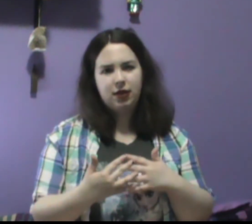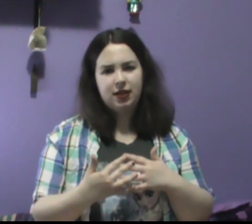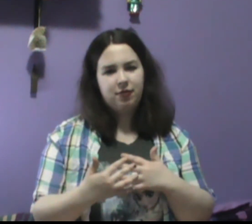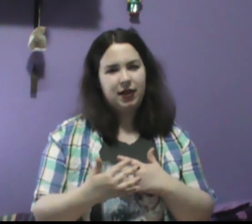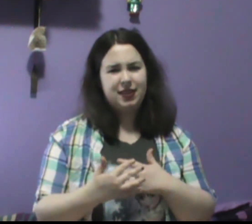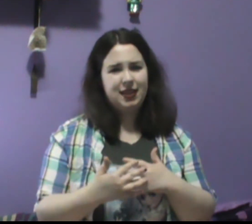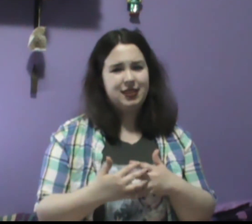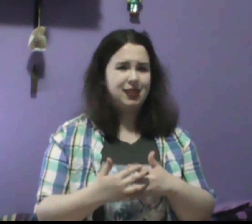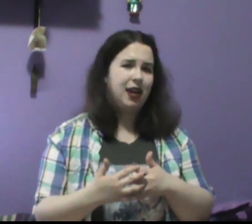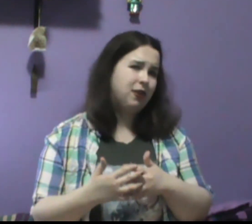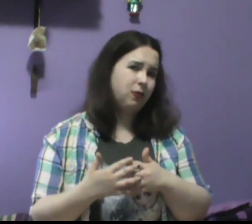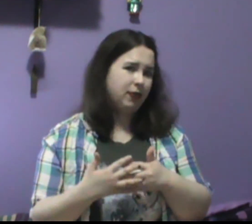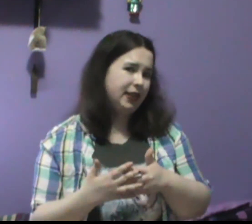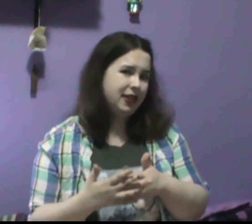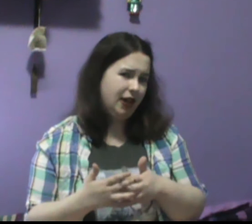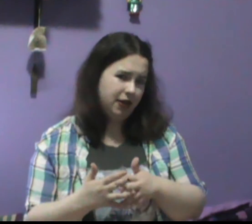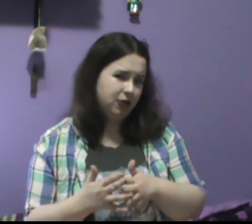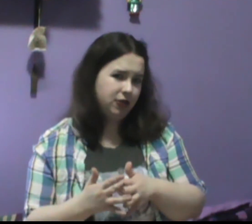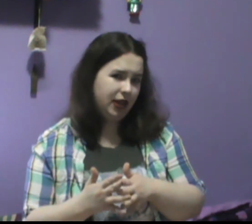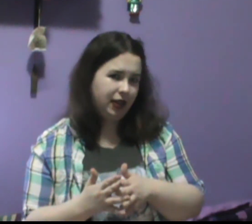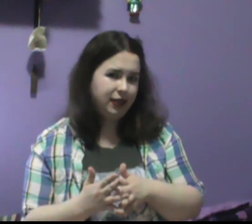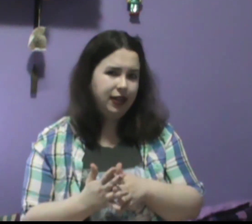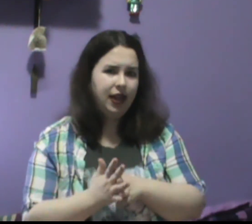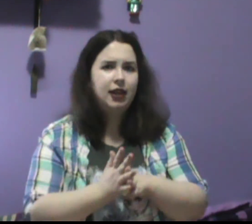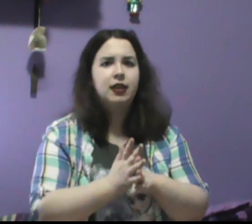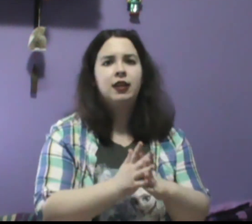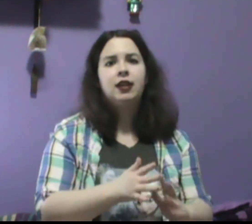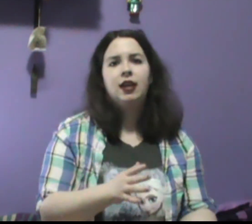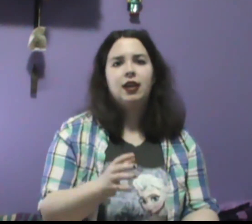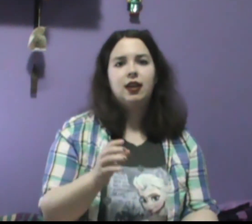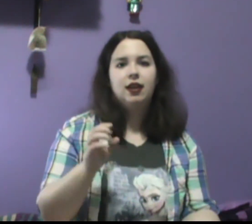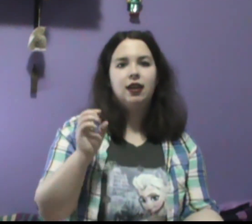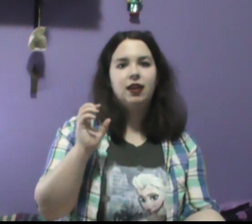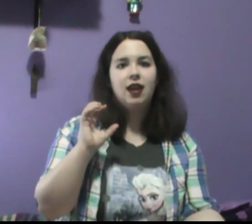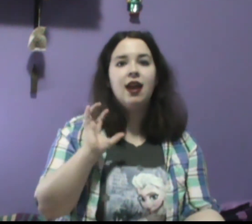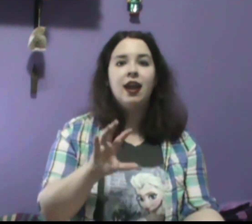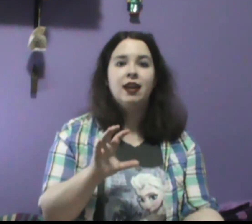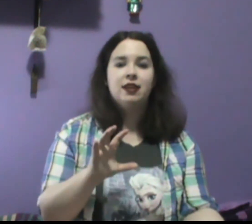and the fact that he's not really a doctor technically yet. And